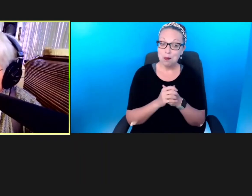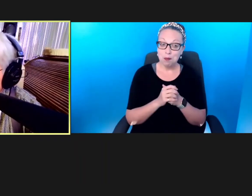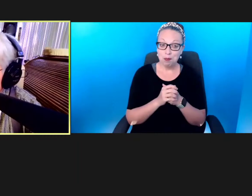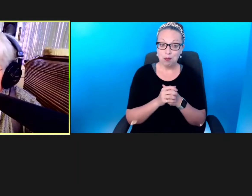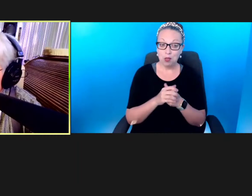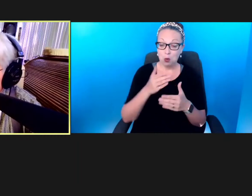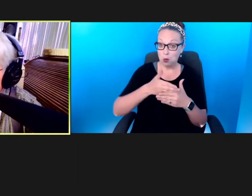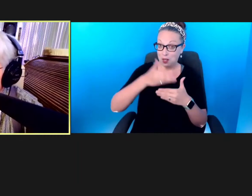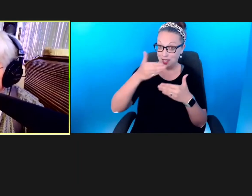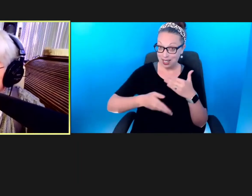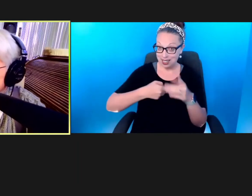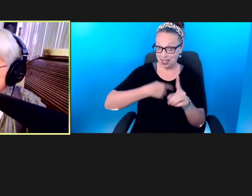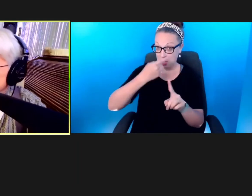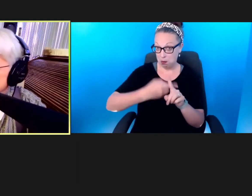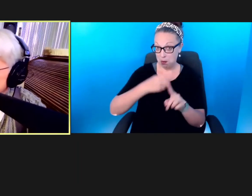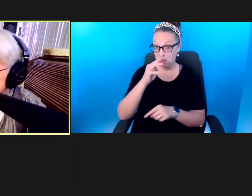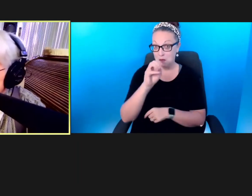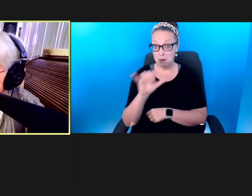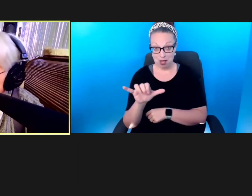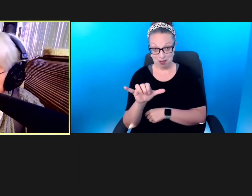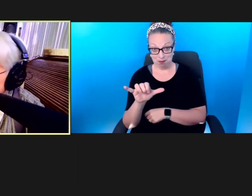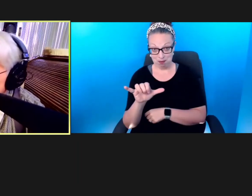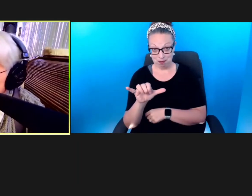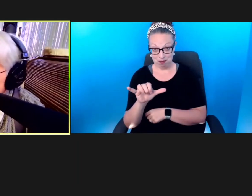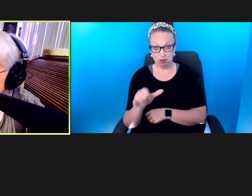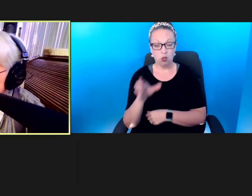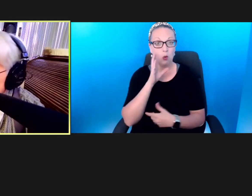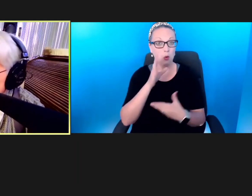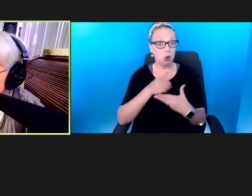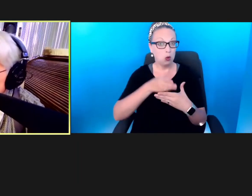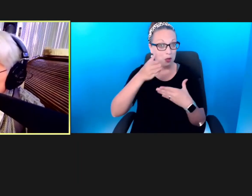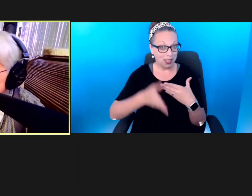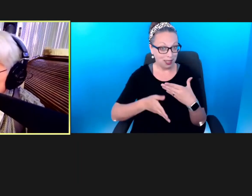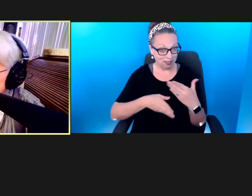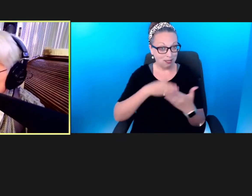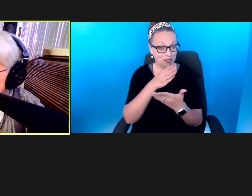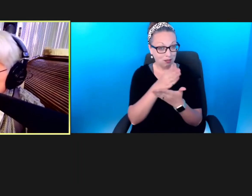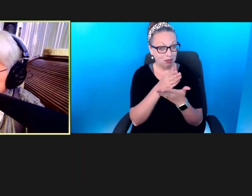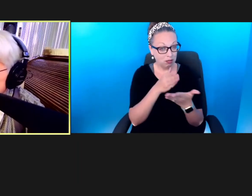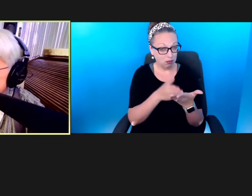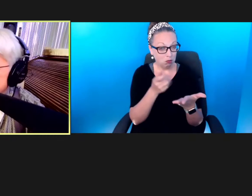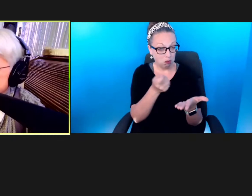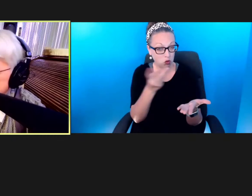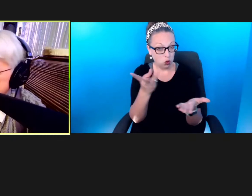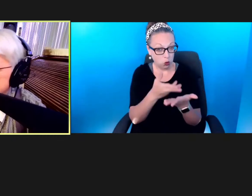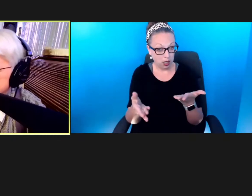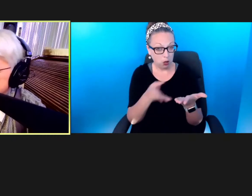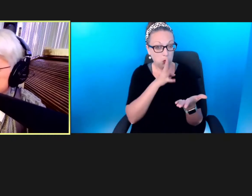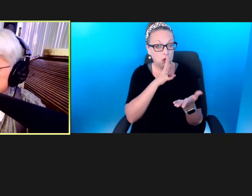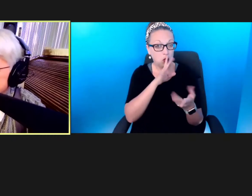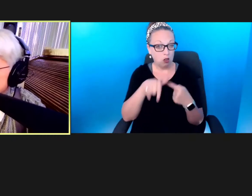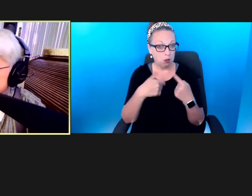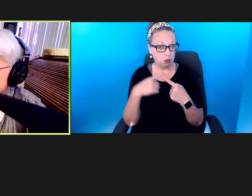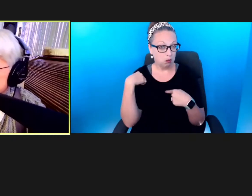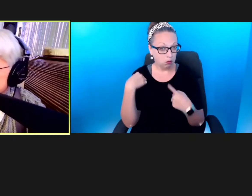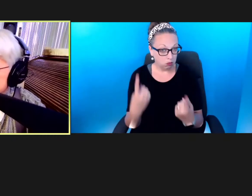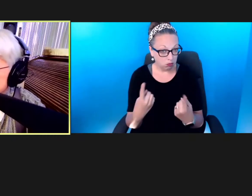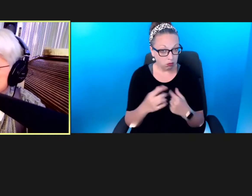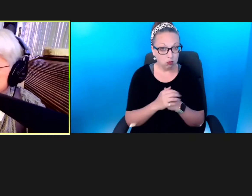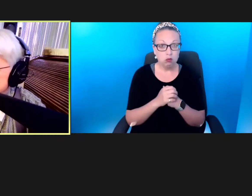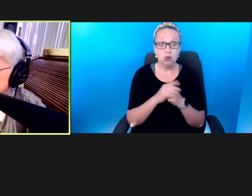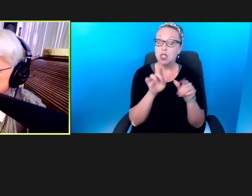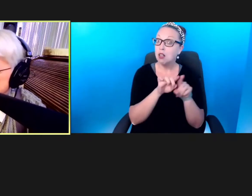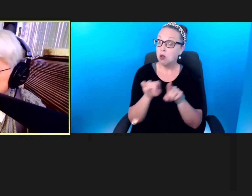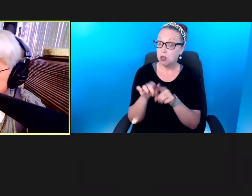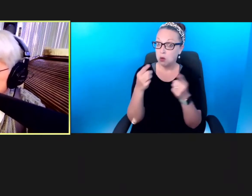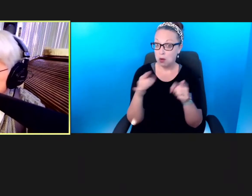of May now. And so we're going to wrap up some things that we talked about, and also happened in May.